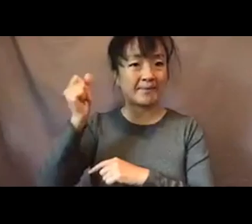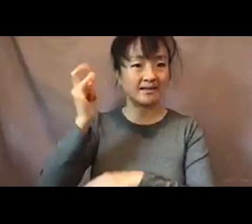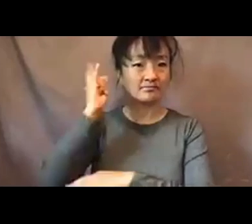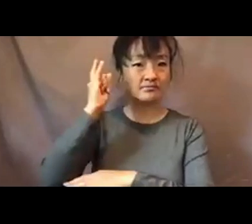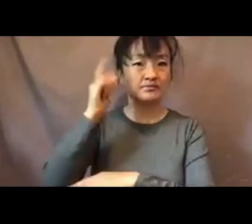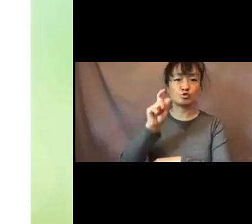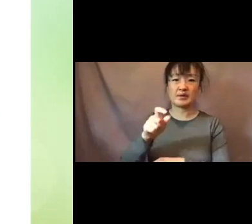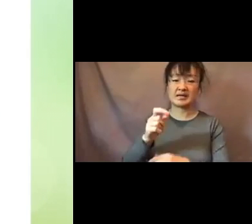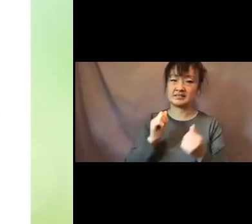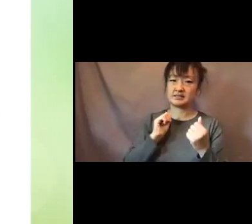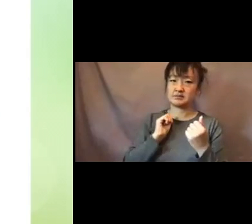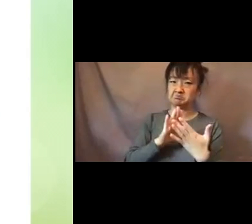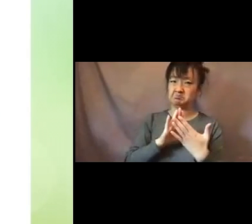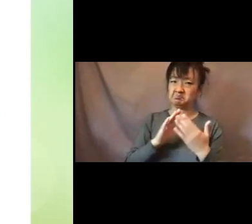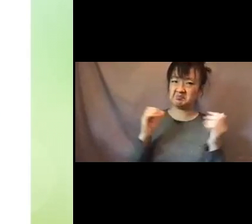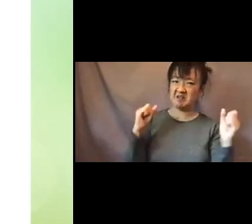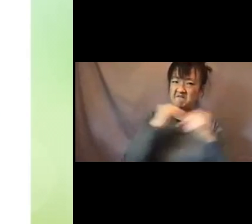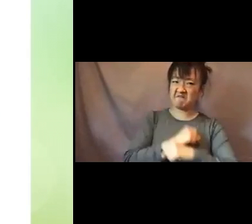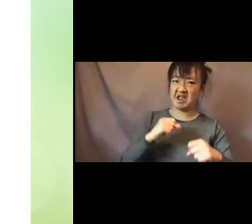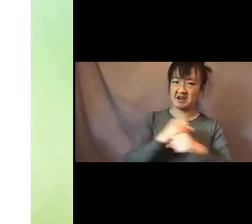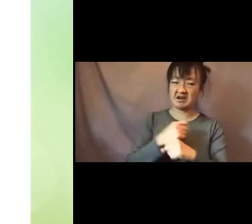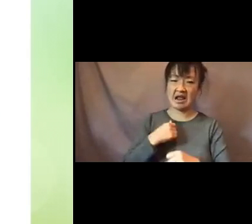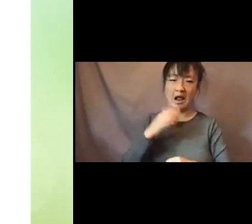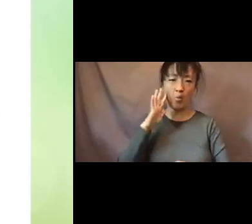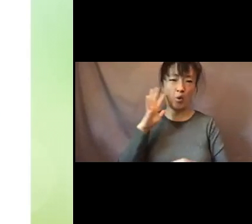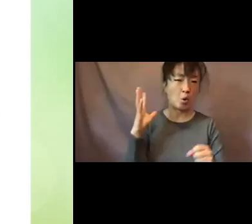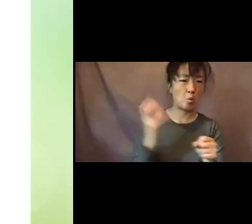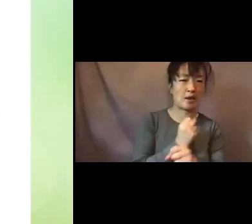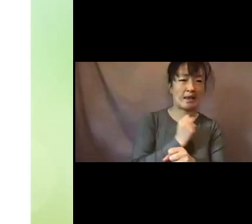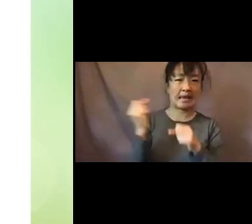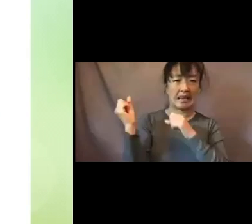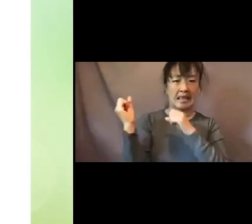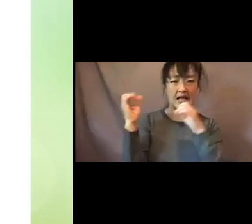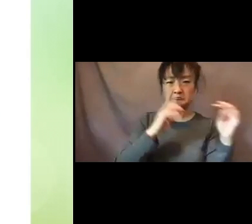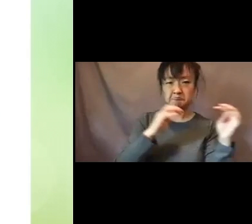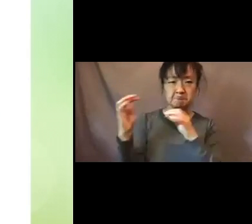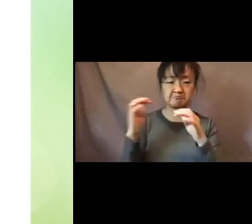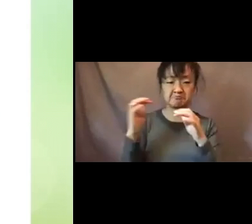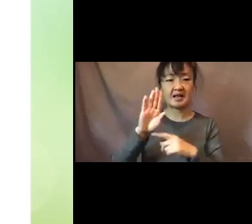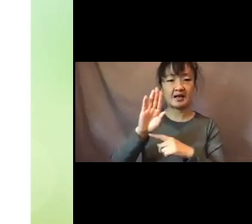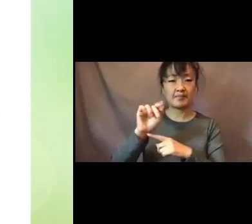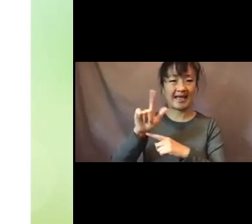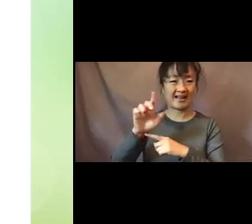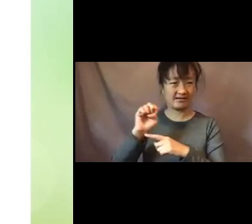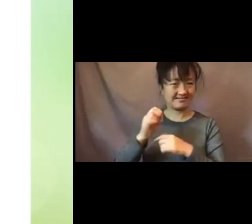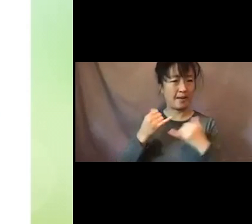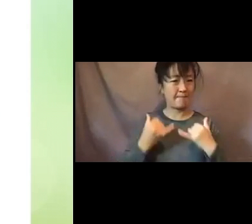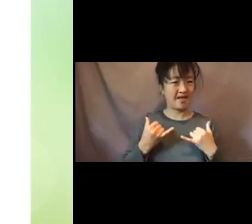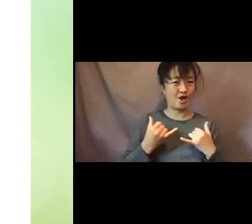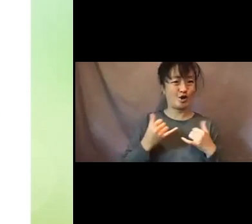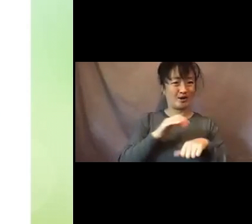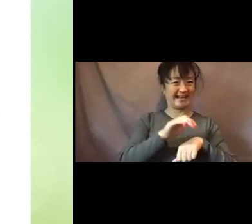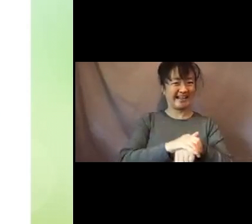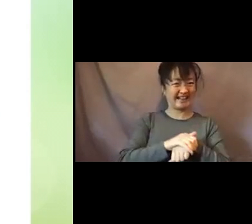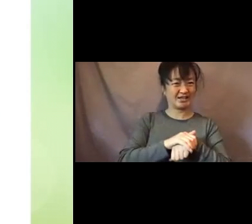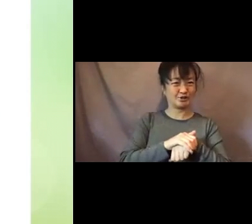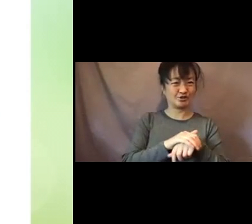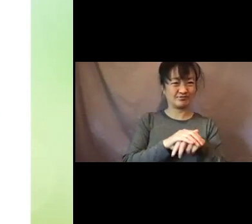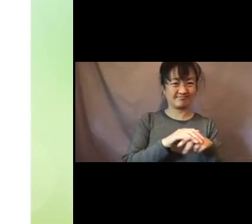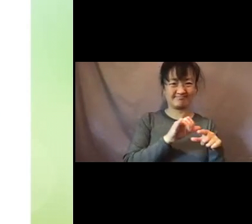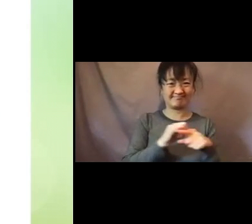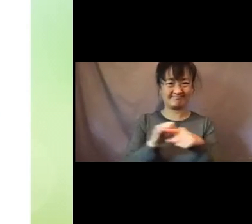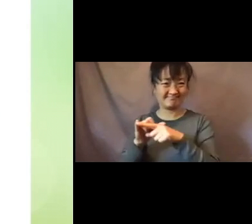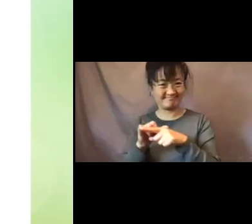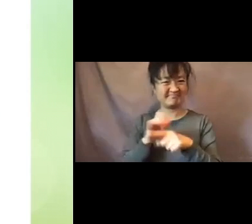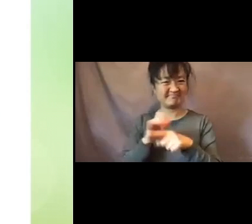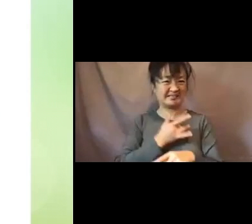fight, right? I'm going to win this battle. Like we have this in our modern English vernacular within bioscience diagnosis, but